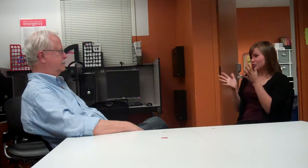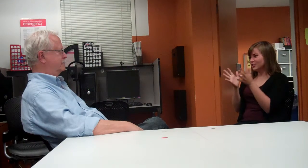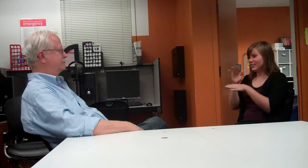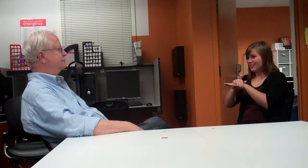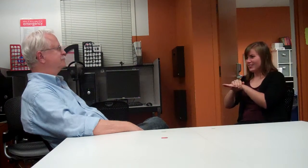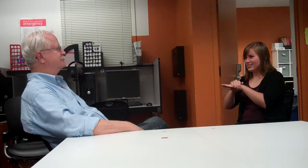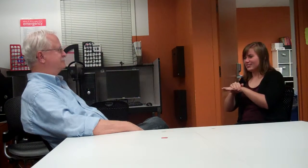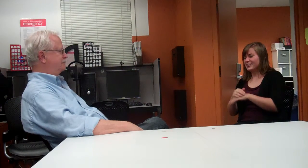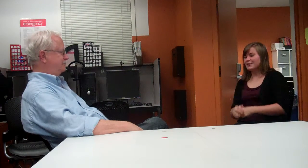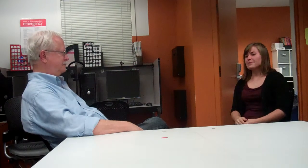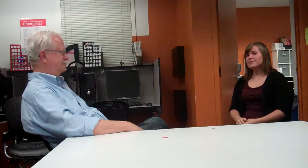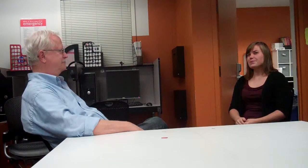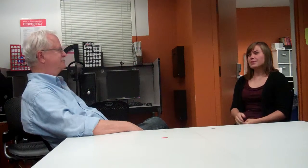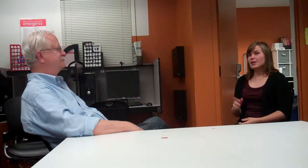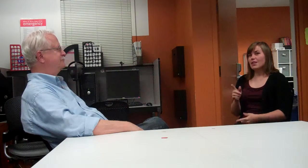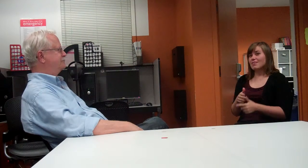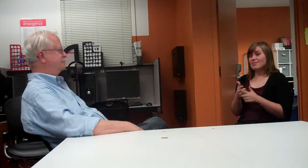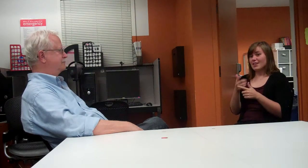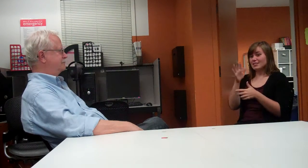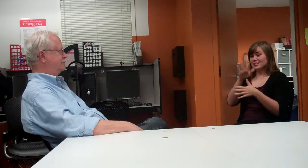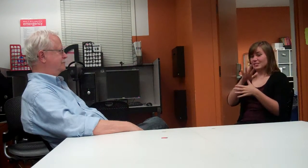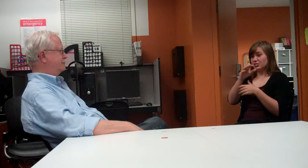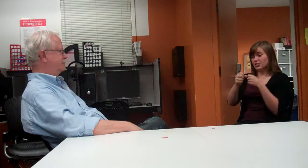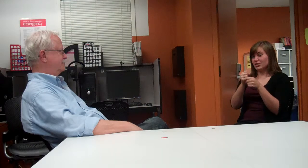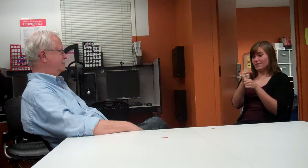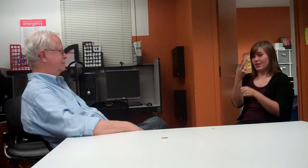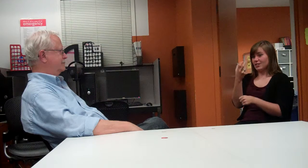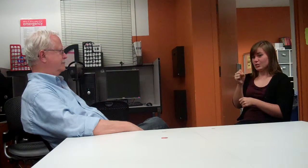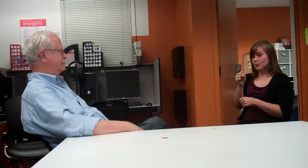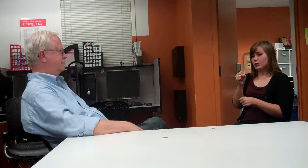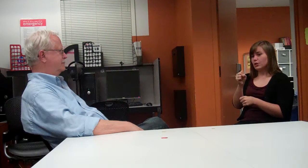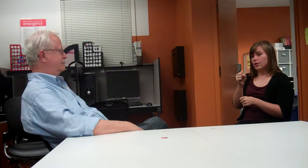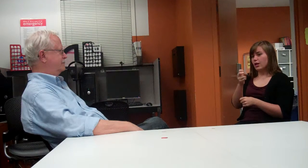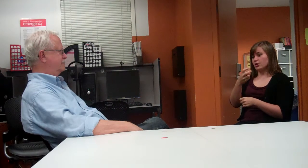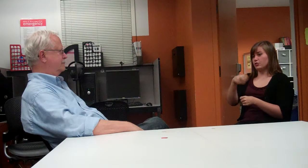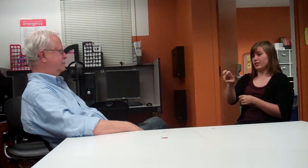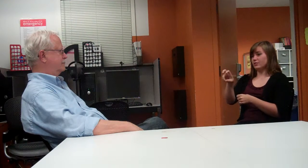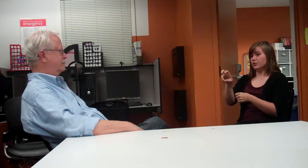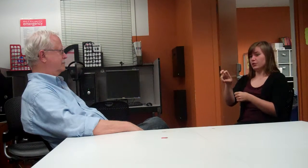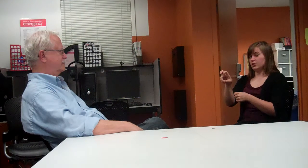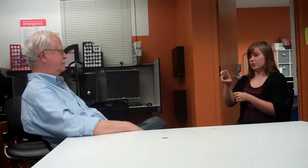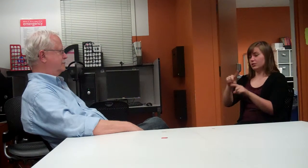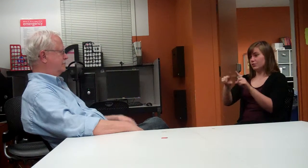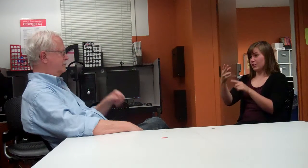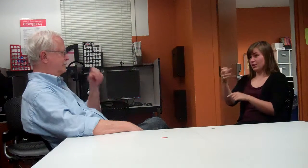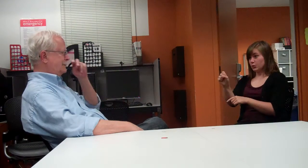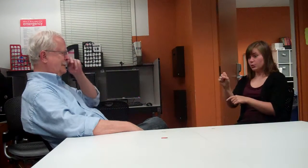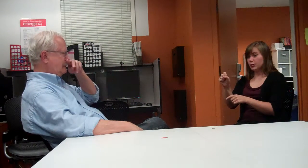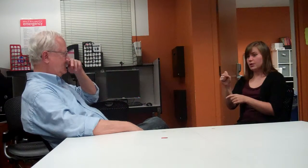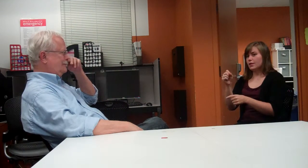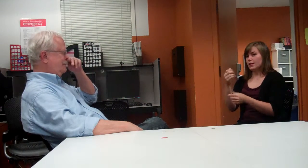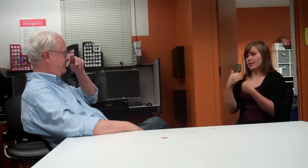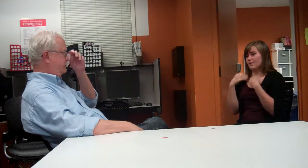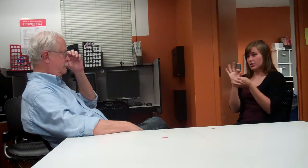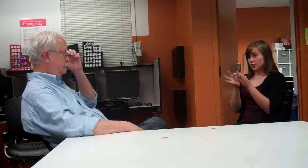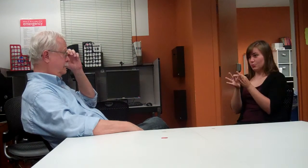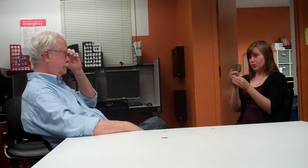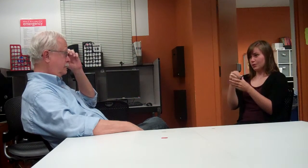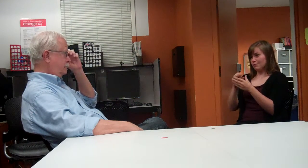And my senior year of high school, I transferred to a new school, and there was a interpreter in one of my classes, just a deaf student,